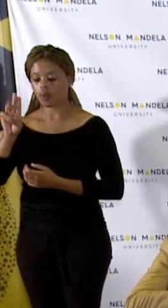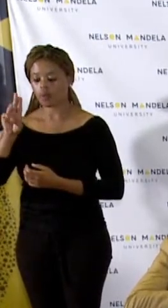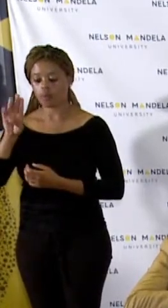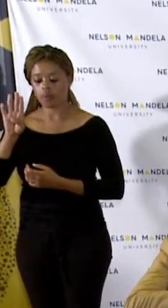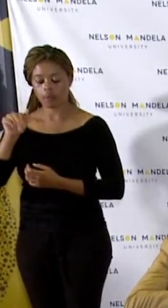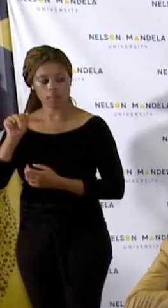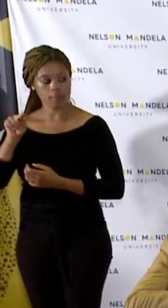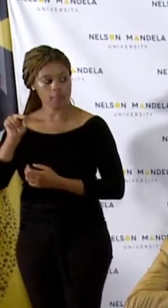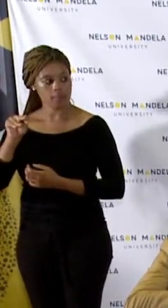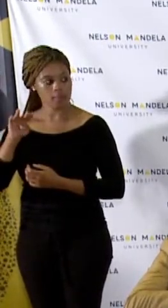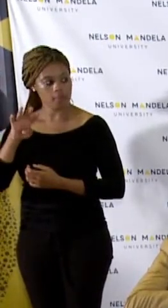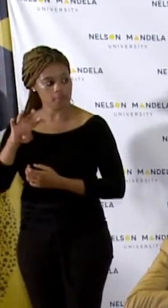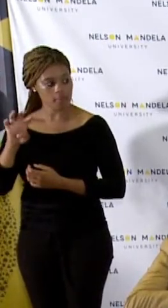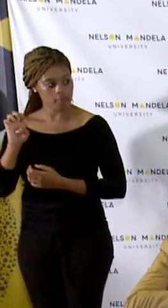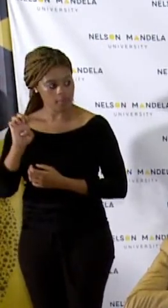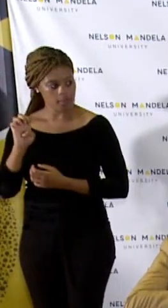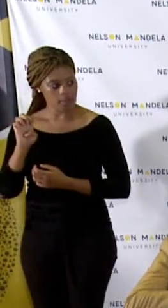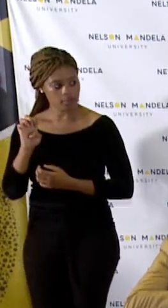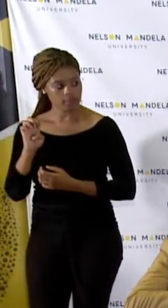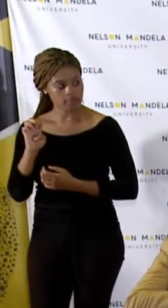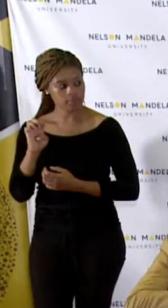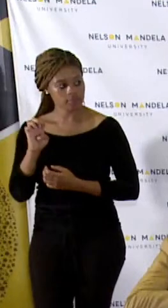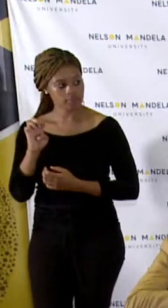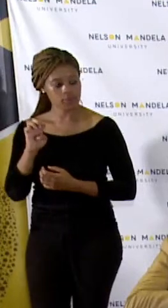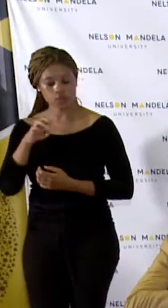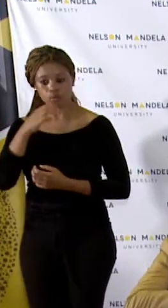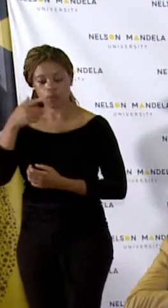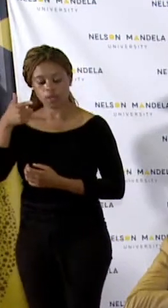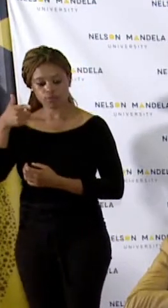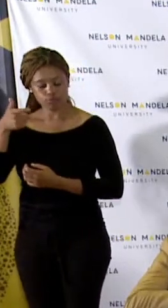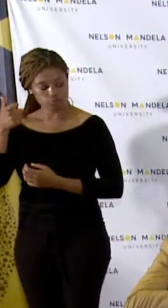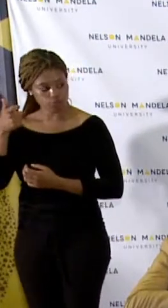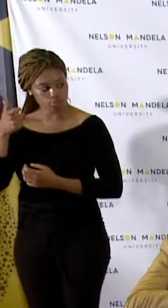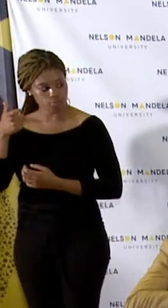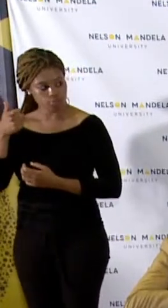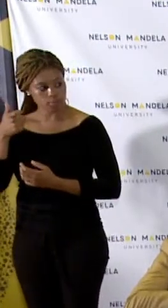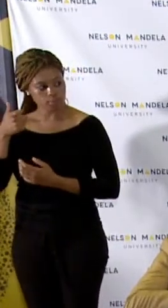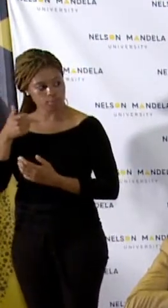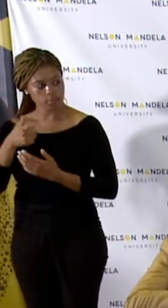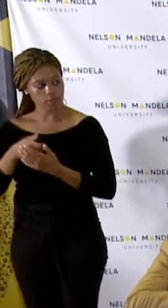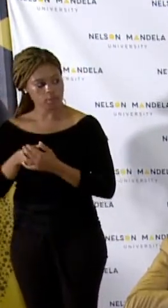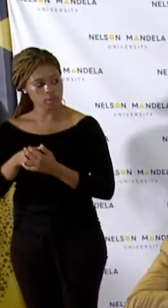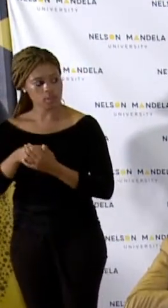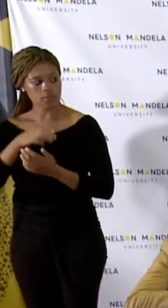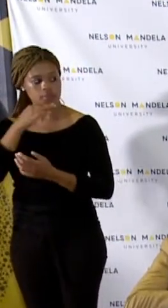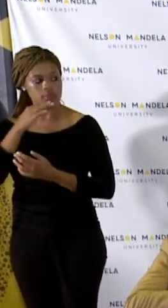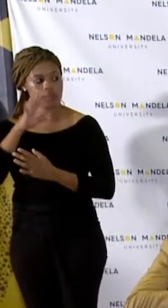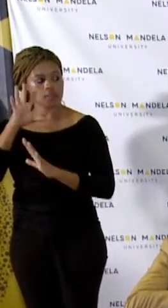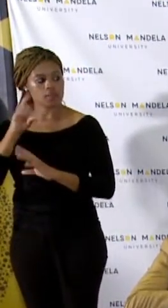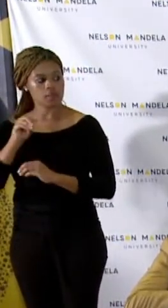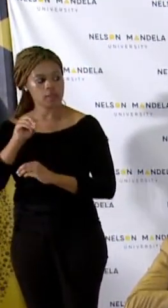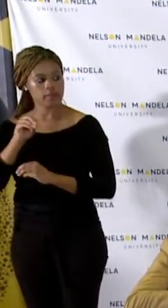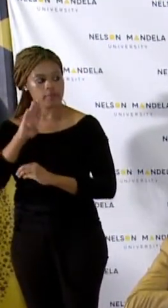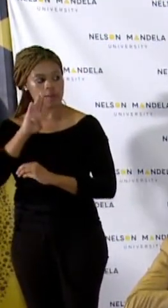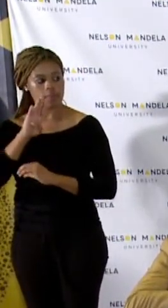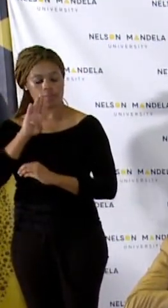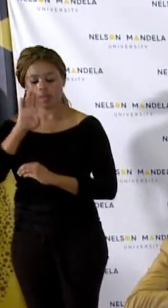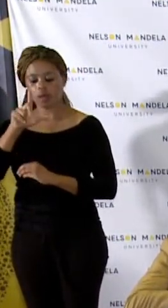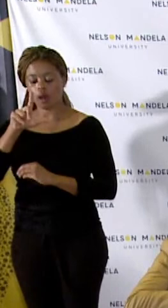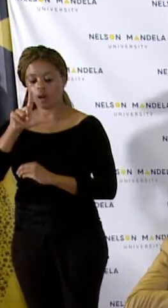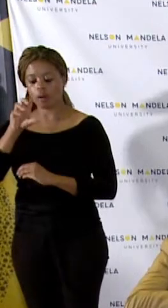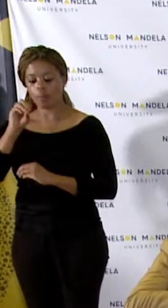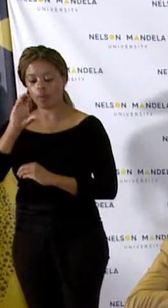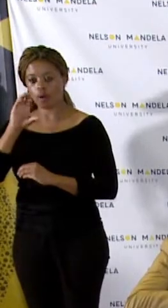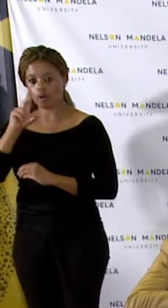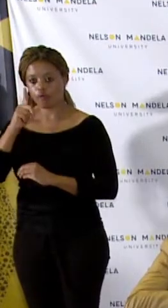he's had his house burnt down, he was shot, he was made to stand on brick blocks for 5